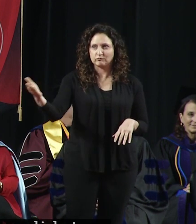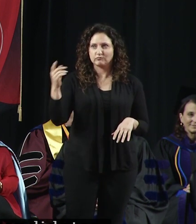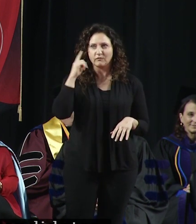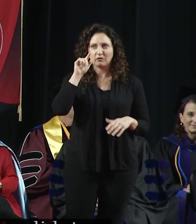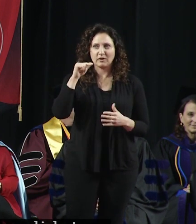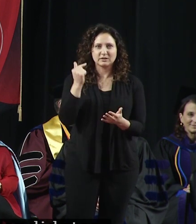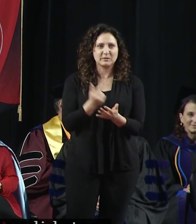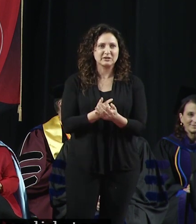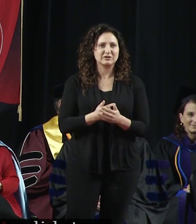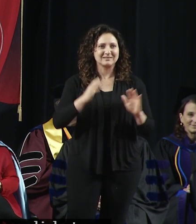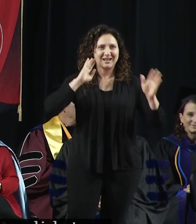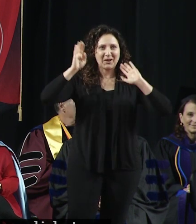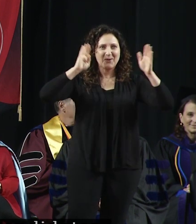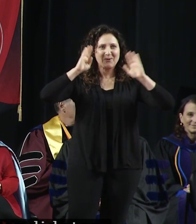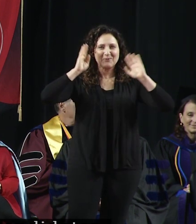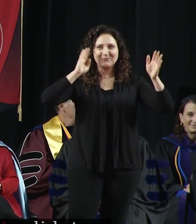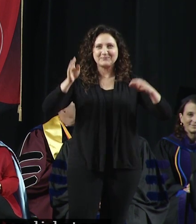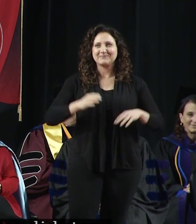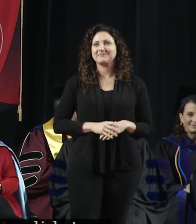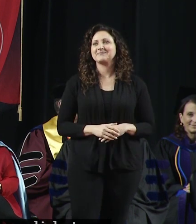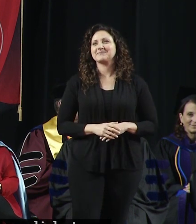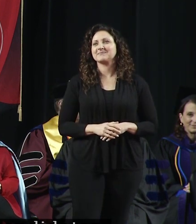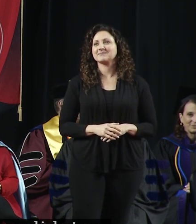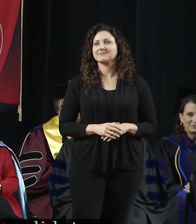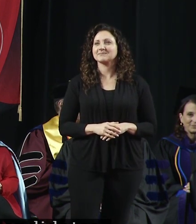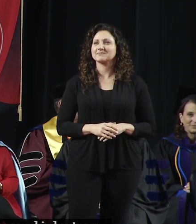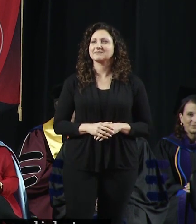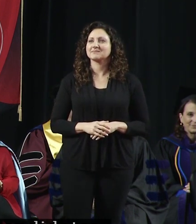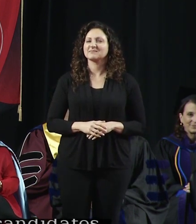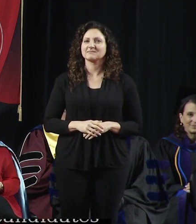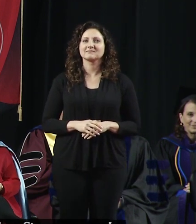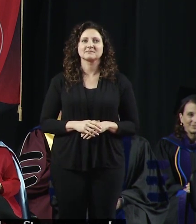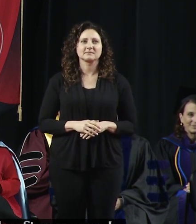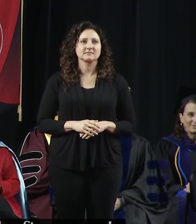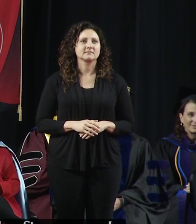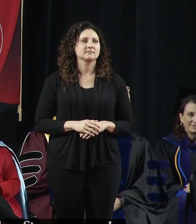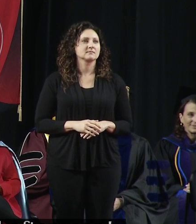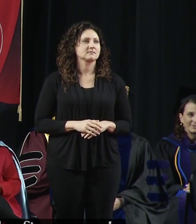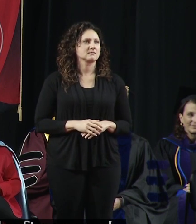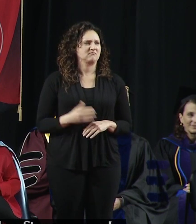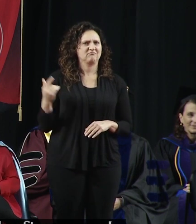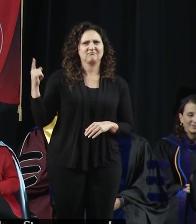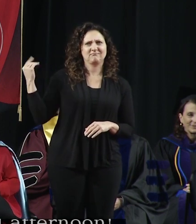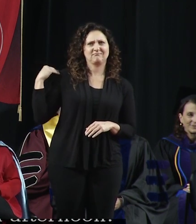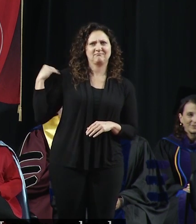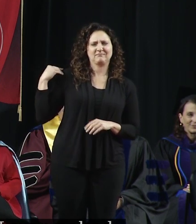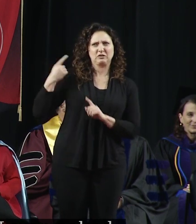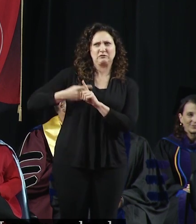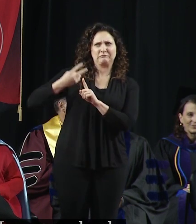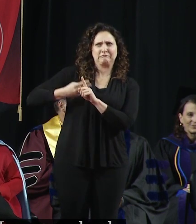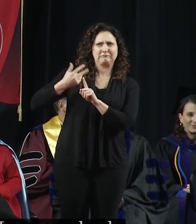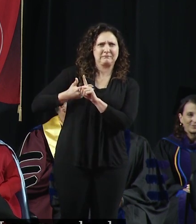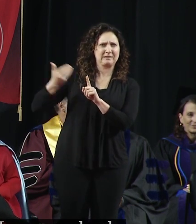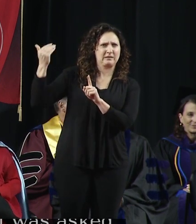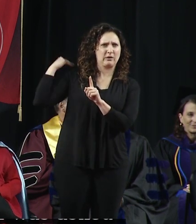graduation. Good afternoon. Several months ago, I was asked to speak at today's